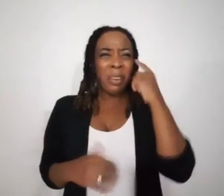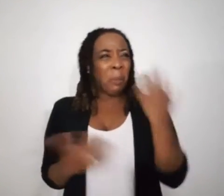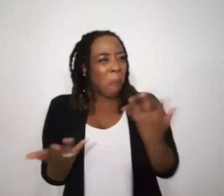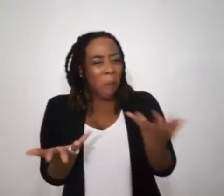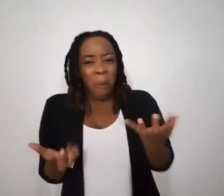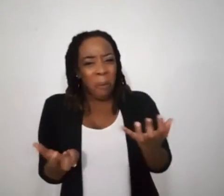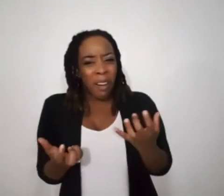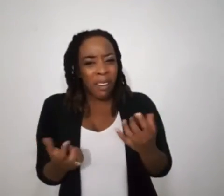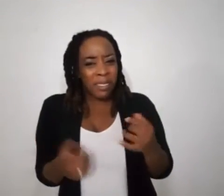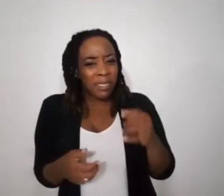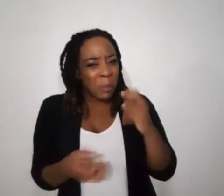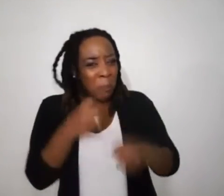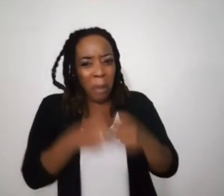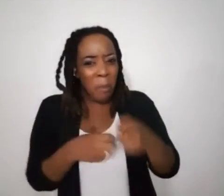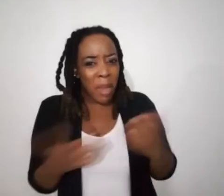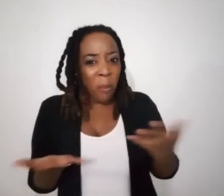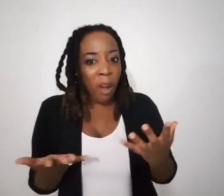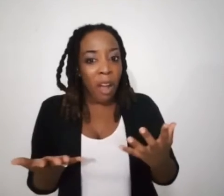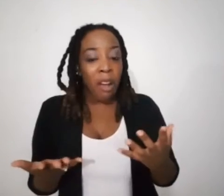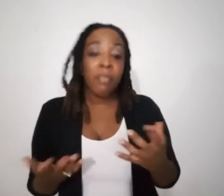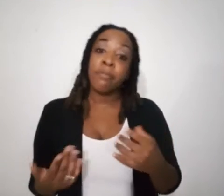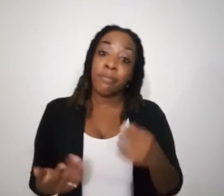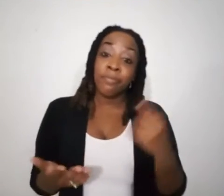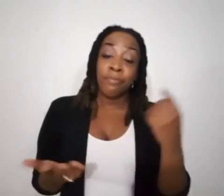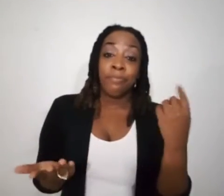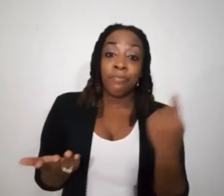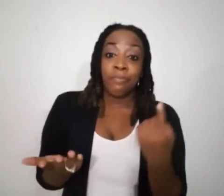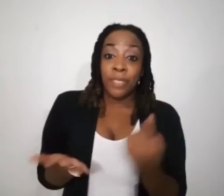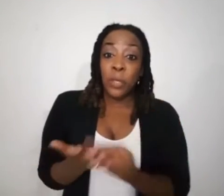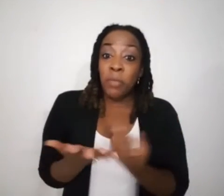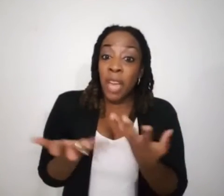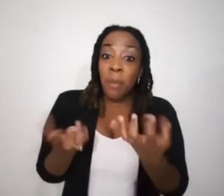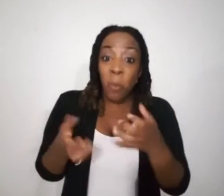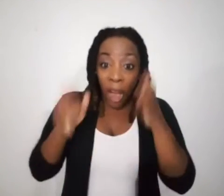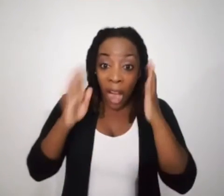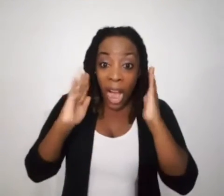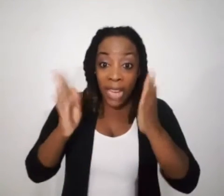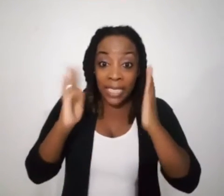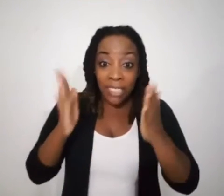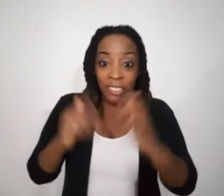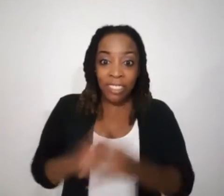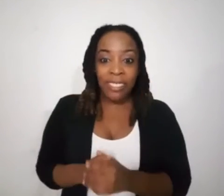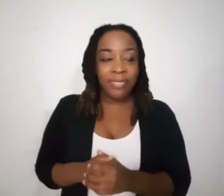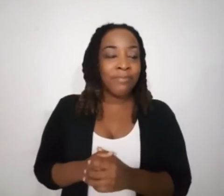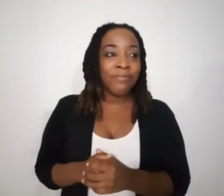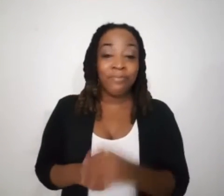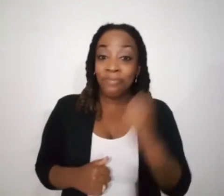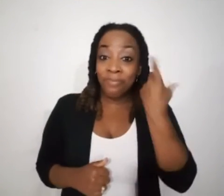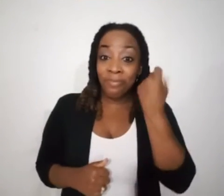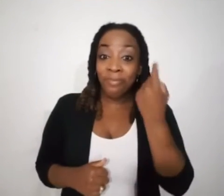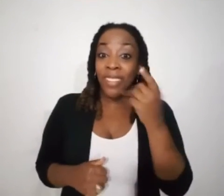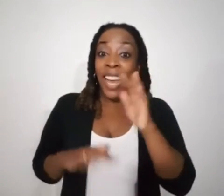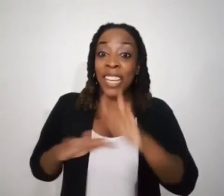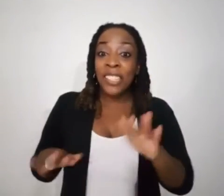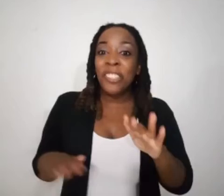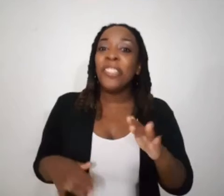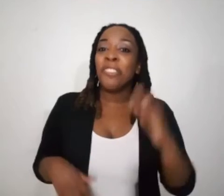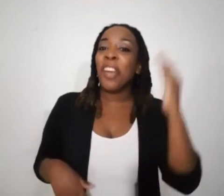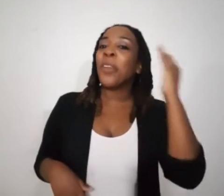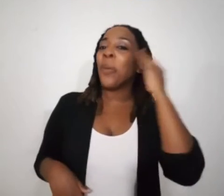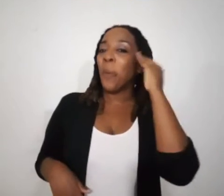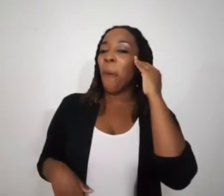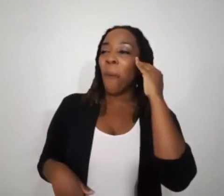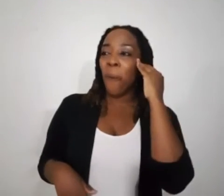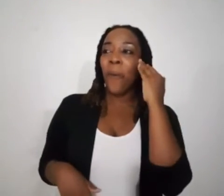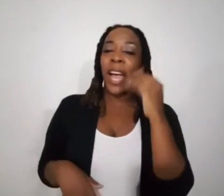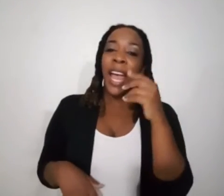because children have learned very much that it is negative attention that brings parents to them